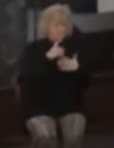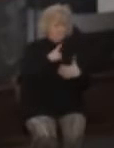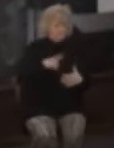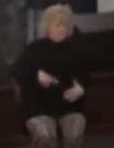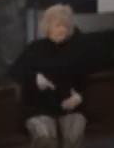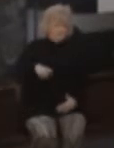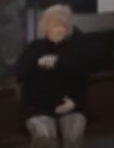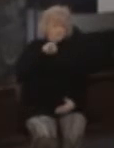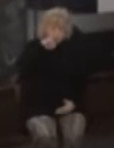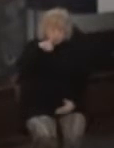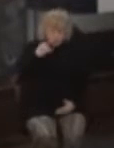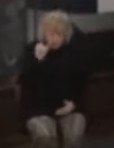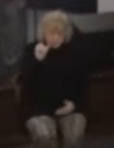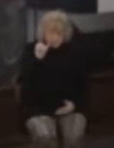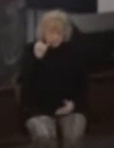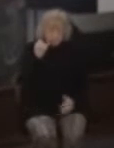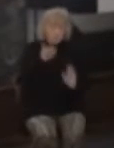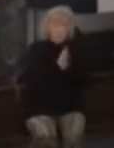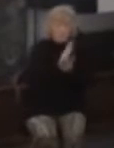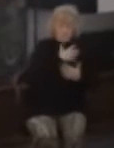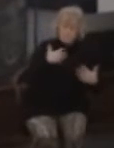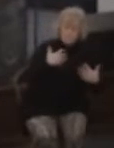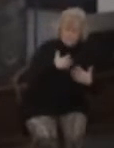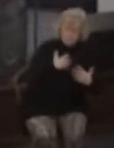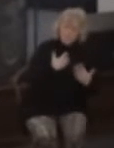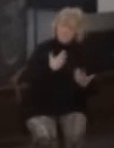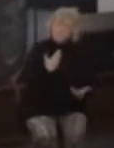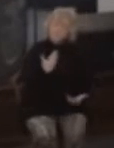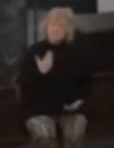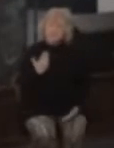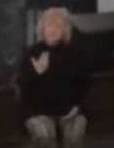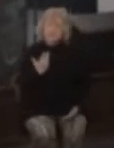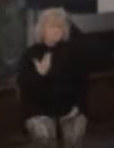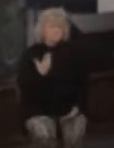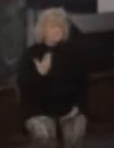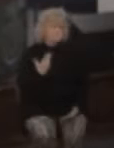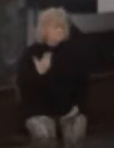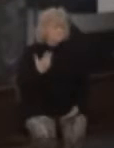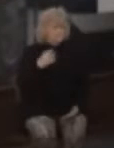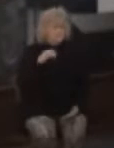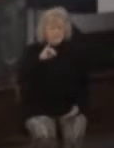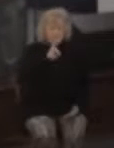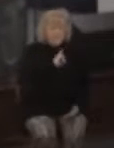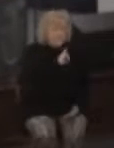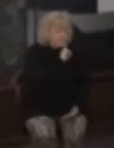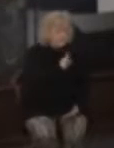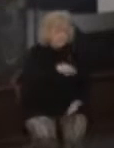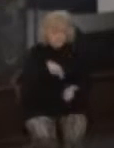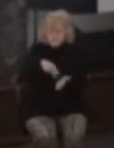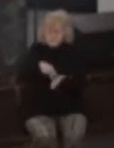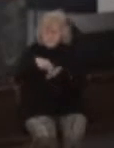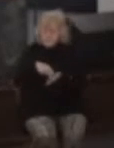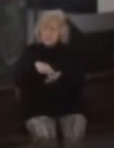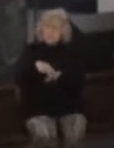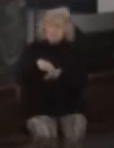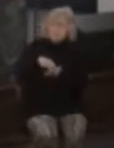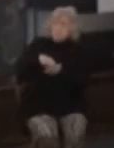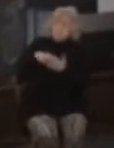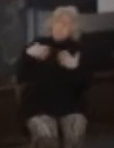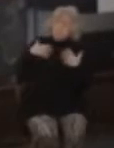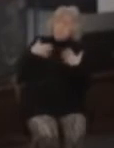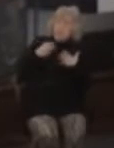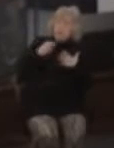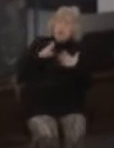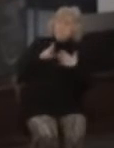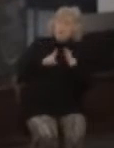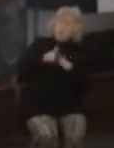you see, jealousy leads to fear. Not the fear like we looked at last week, you know, where the Israelites were standing there afraid of Goliath, who came